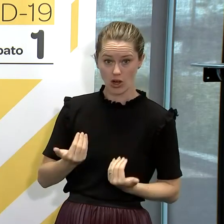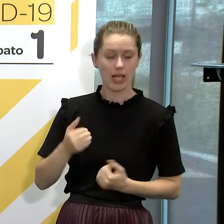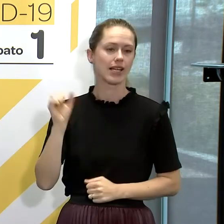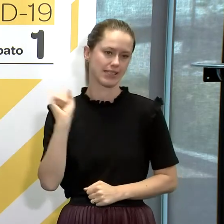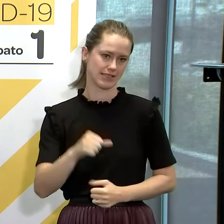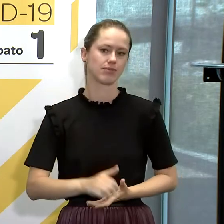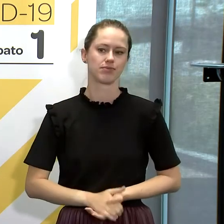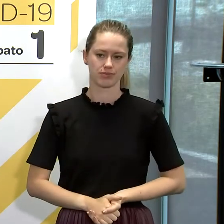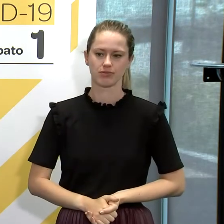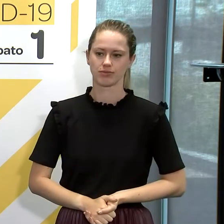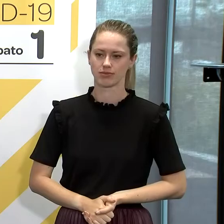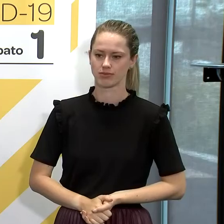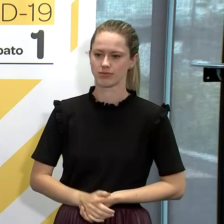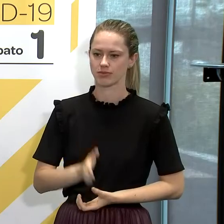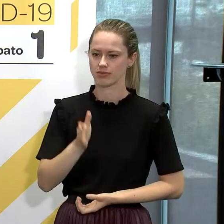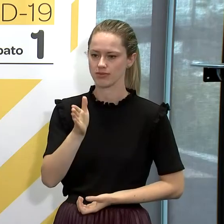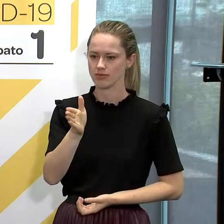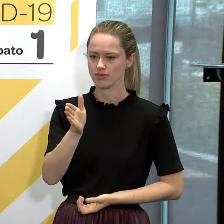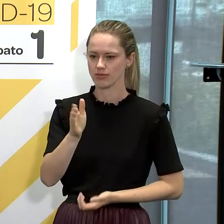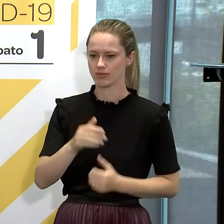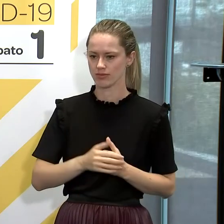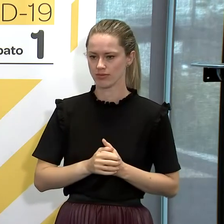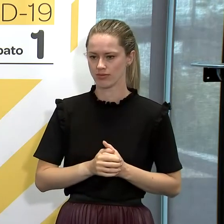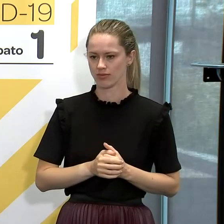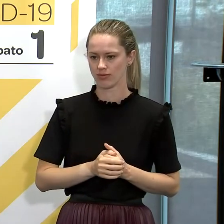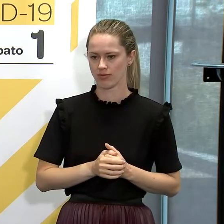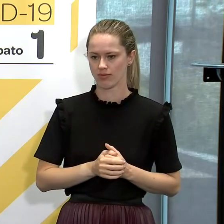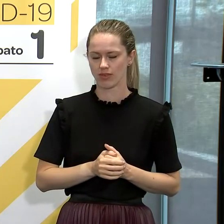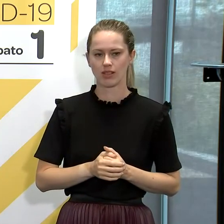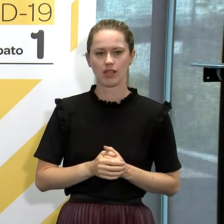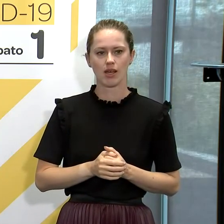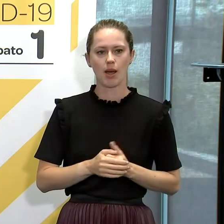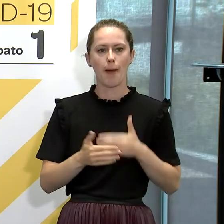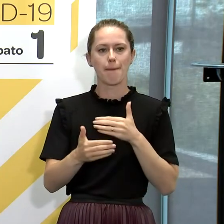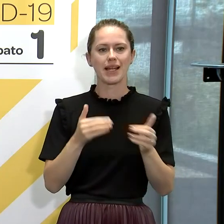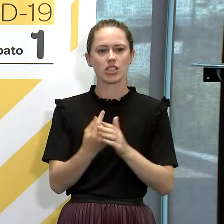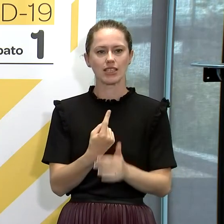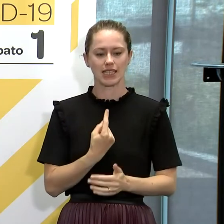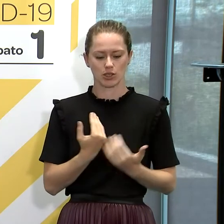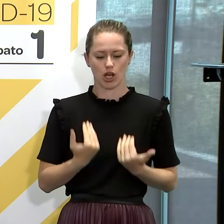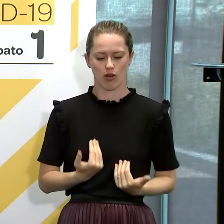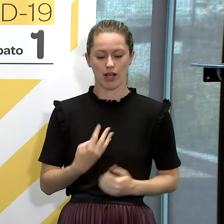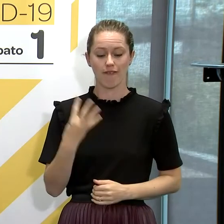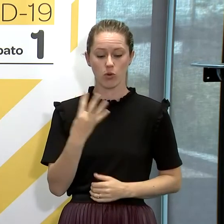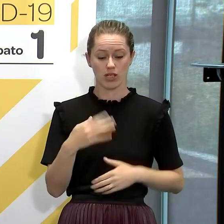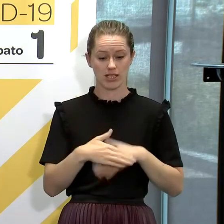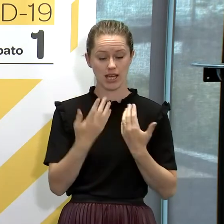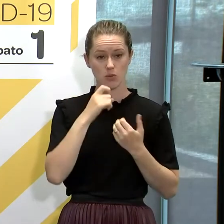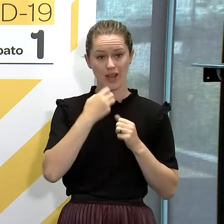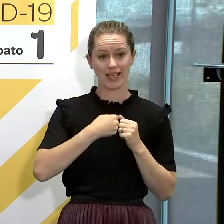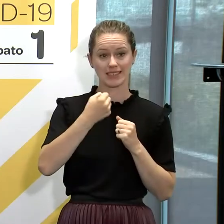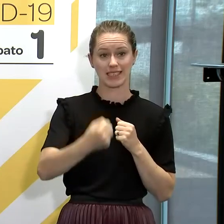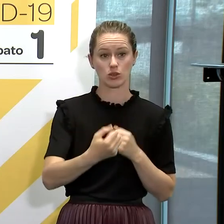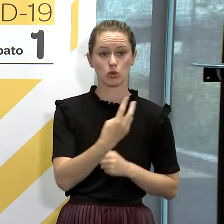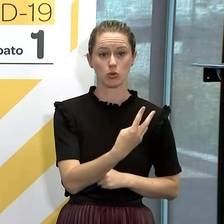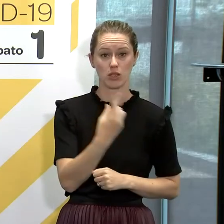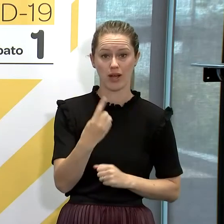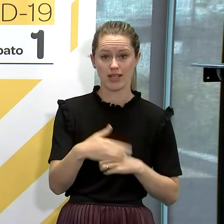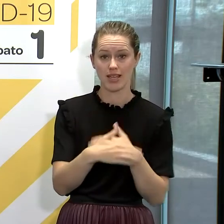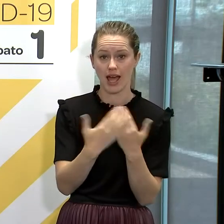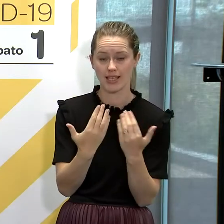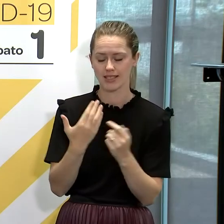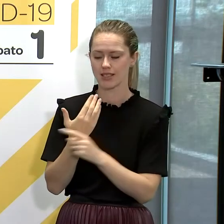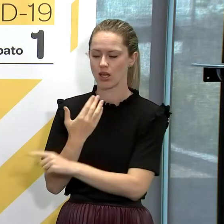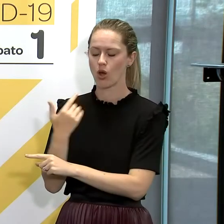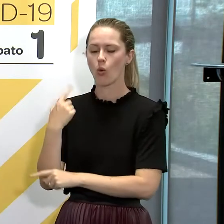Yes, we do. Yes. Will you look at extending managed isolation from 14 days to 21 days? That's one of the things that we have